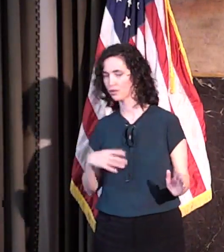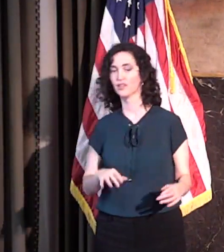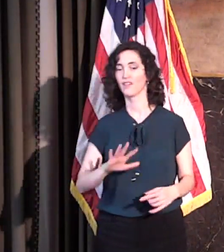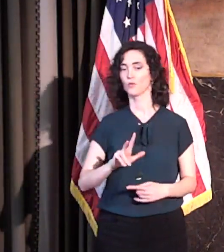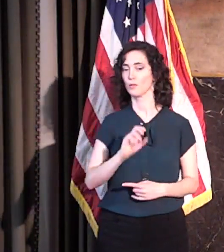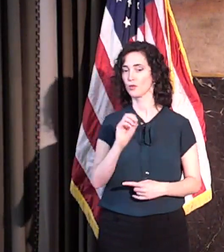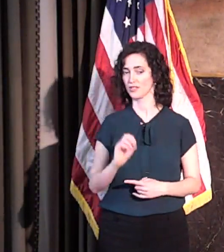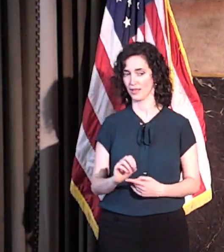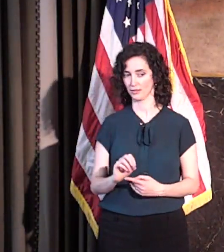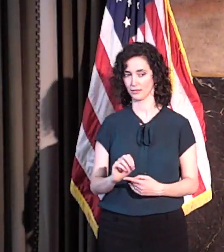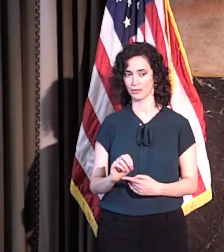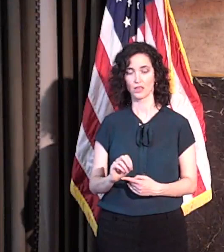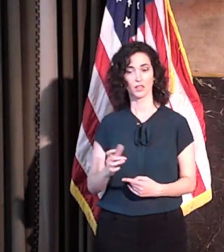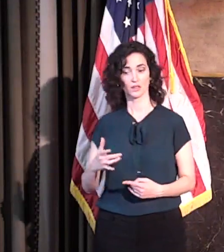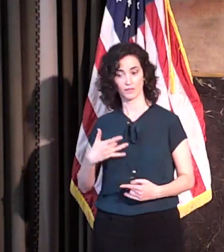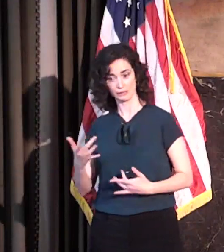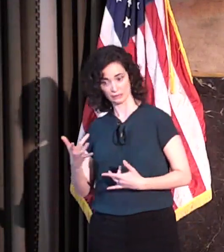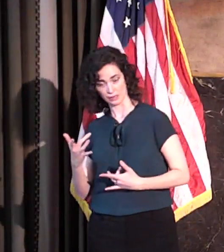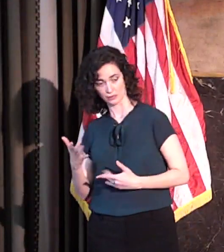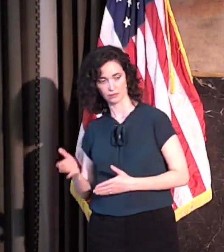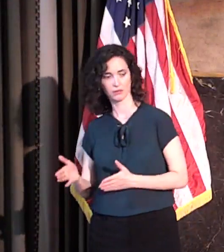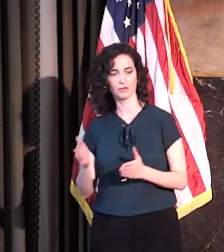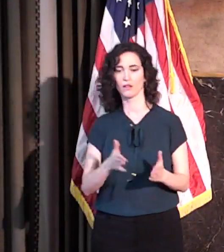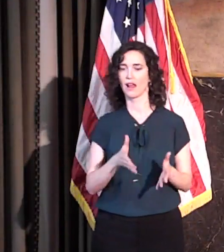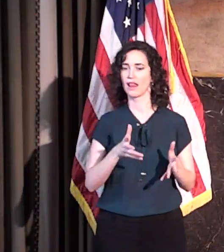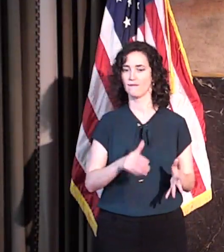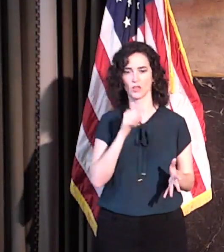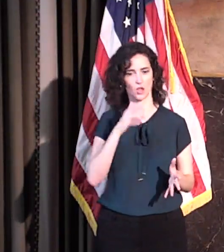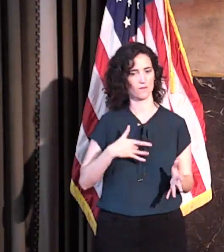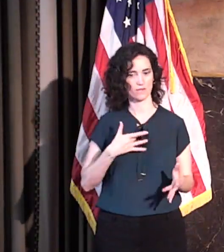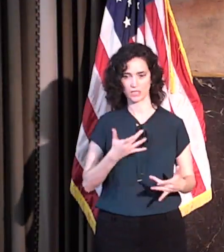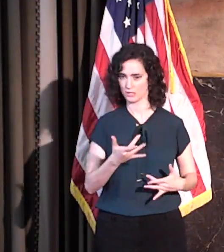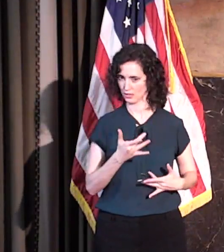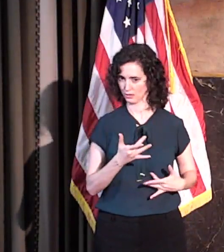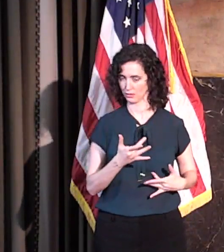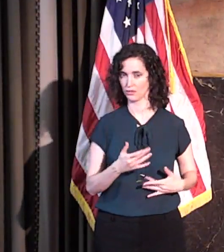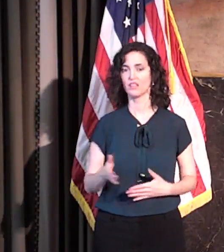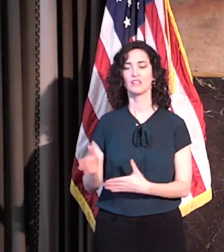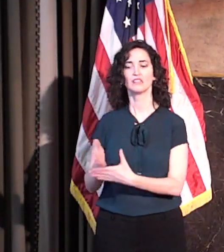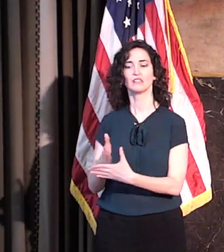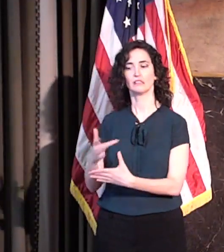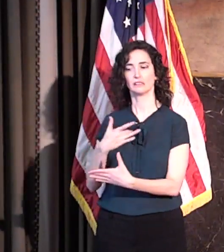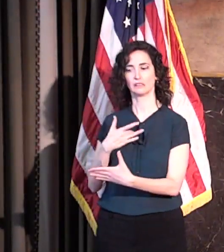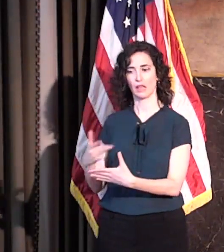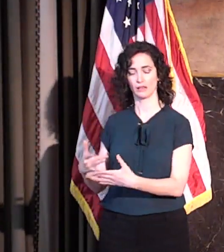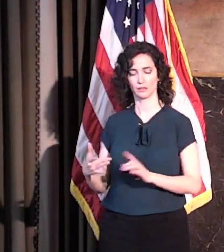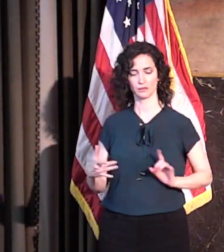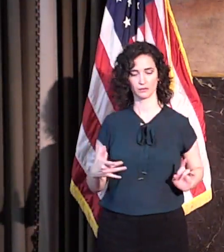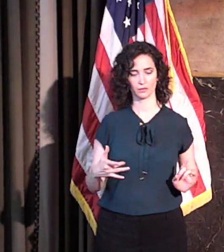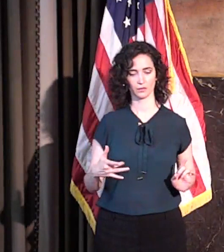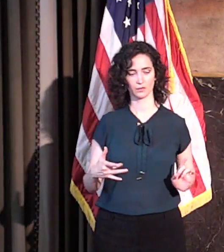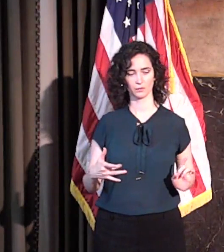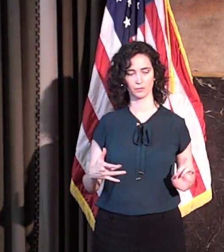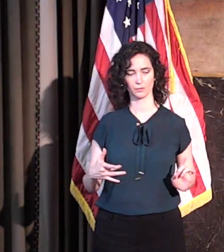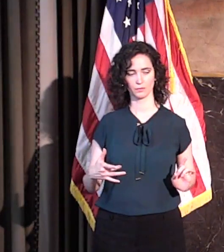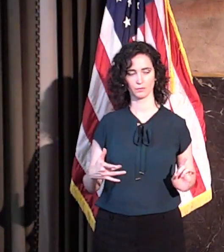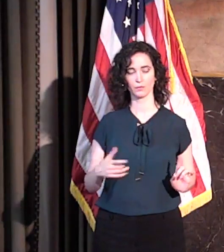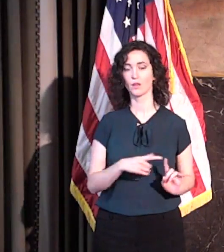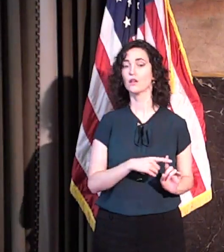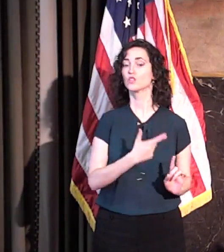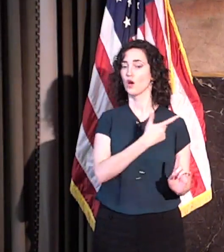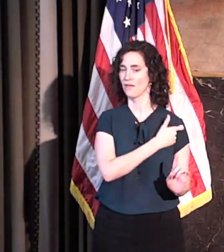The balance were asymptomatic. An average of 34 days elapsed from the completion of the